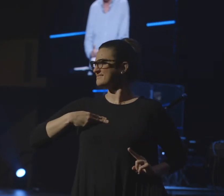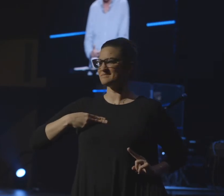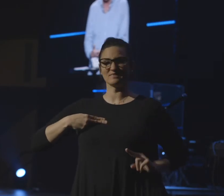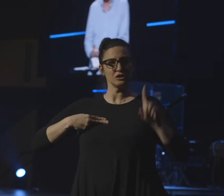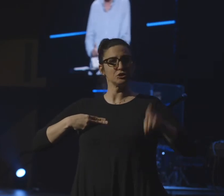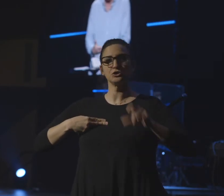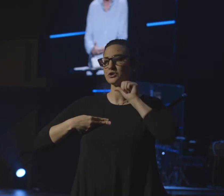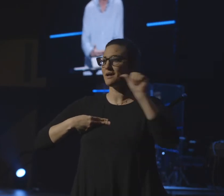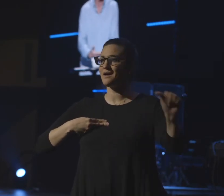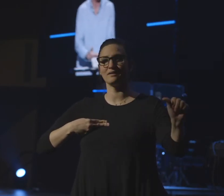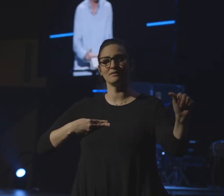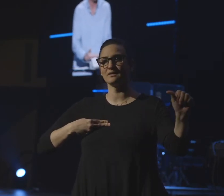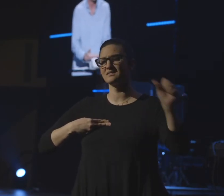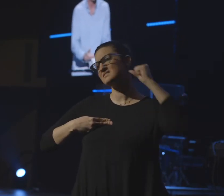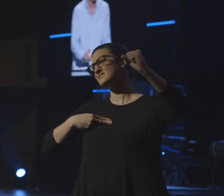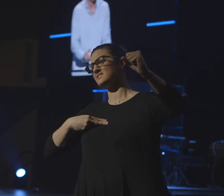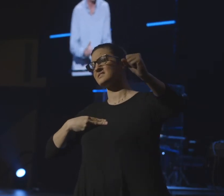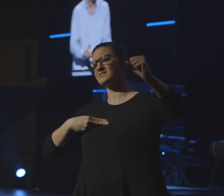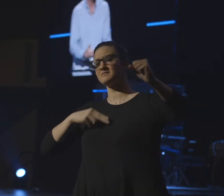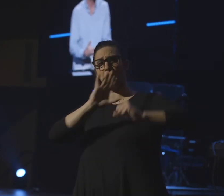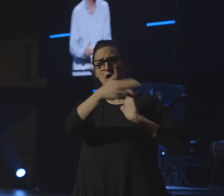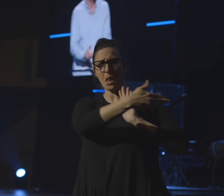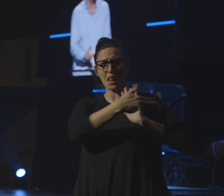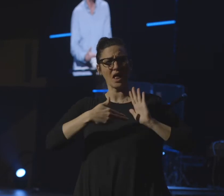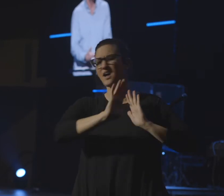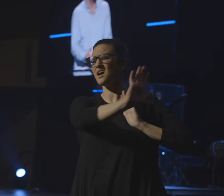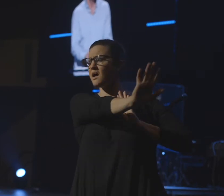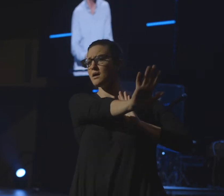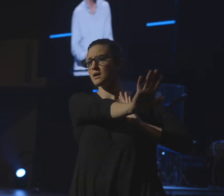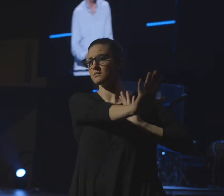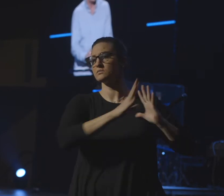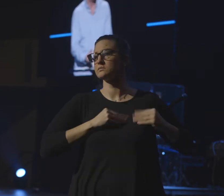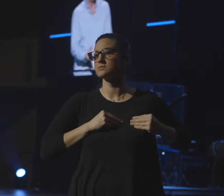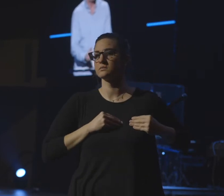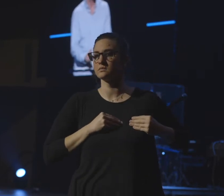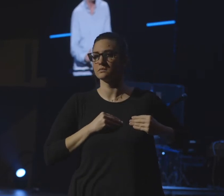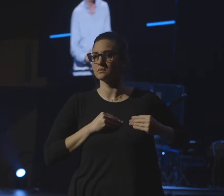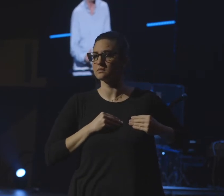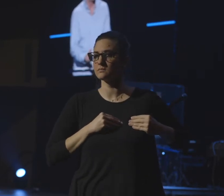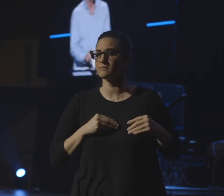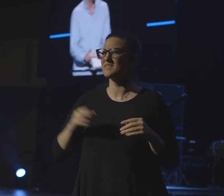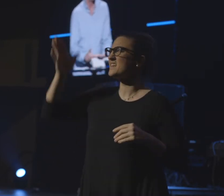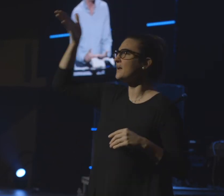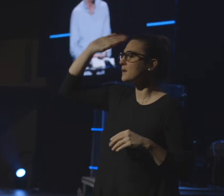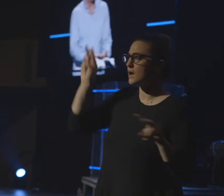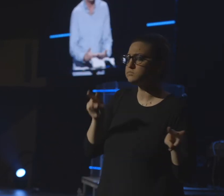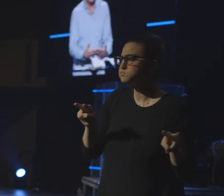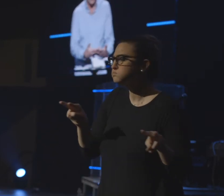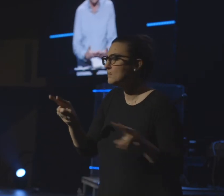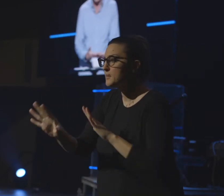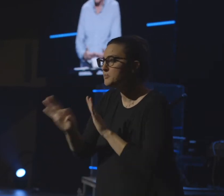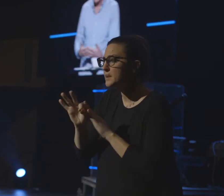minute, the author of this whole thing, why would you choose Abraham and Sarah if